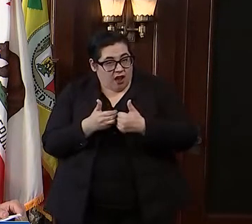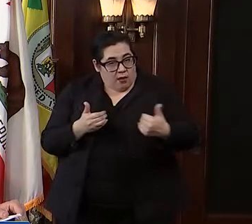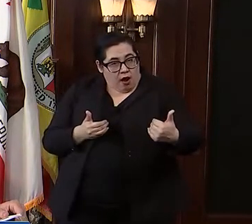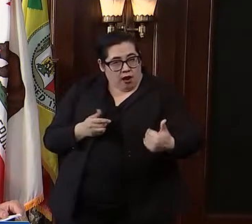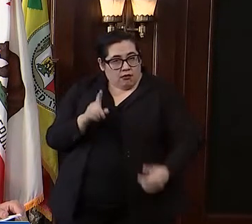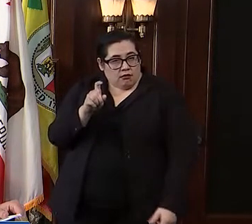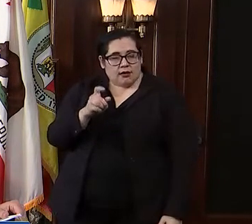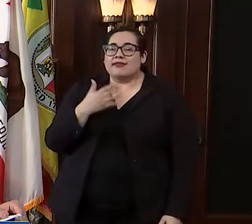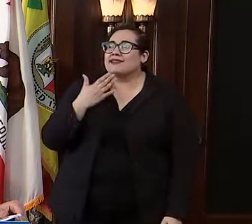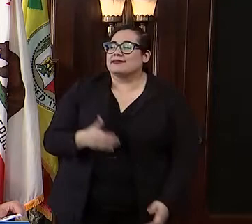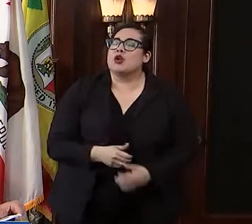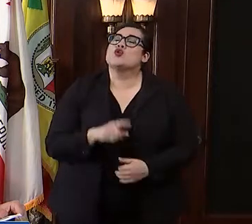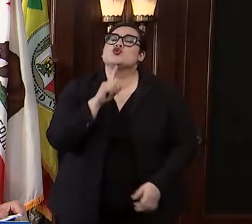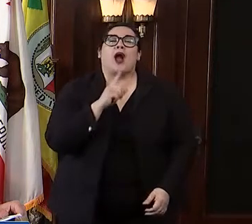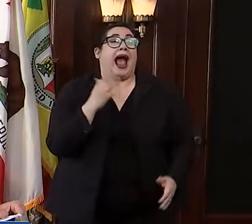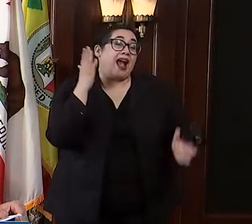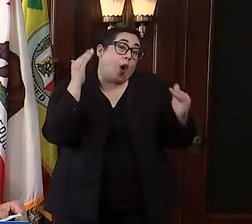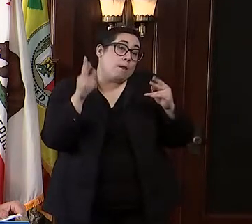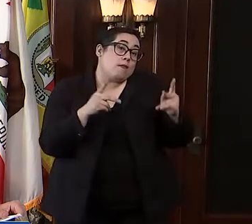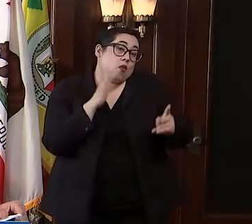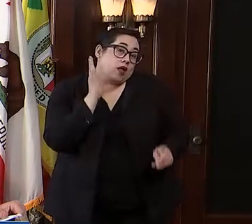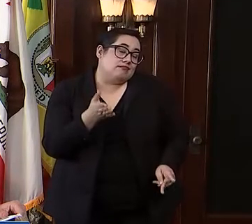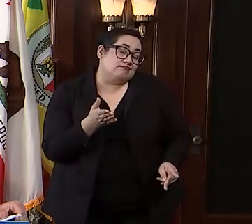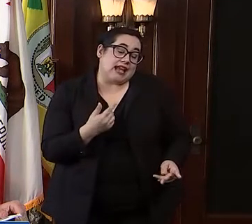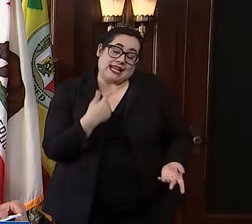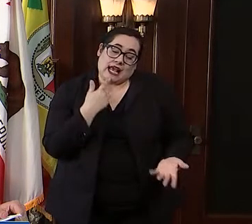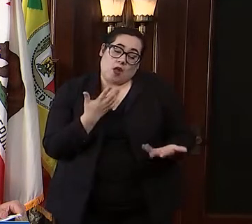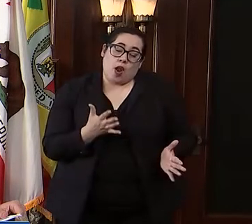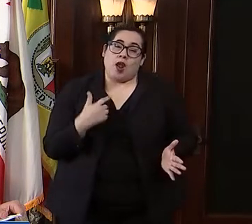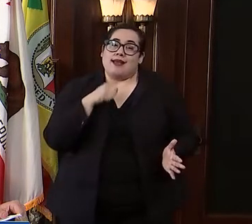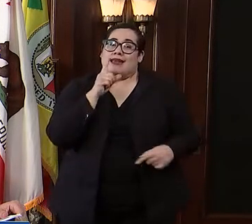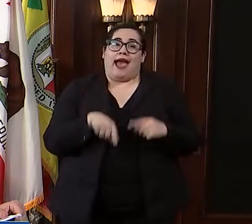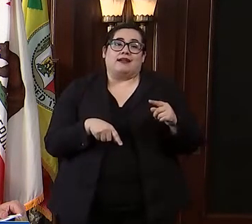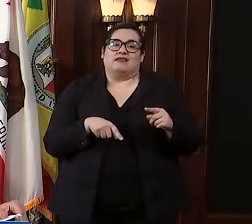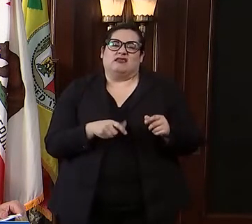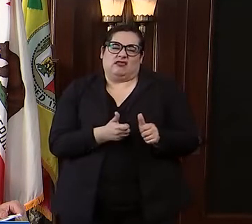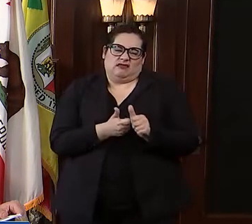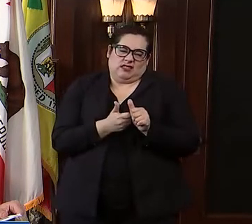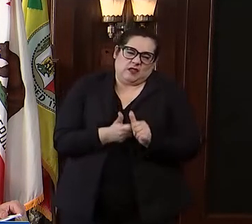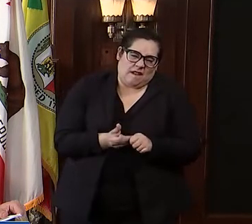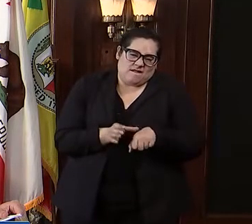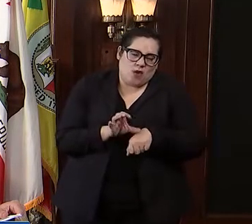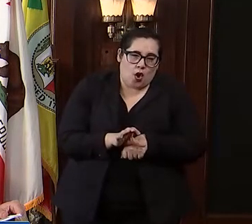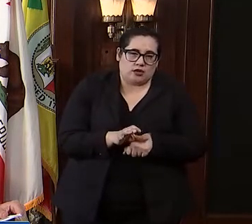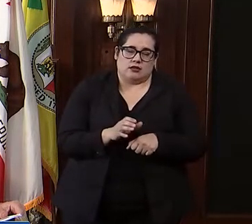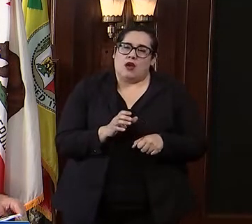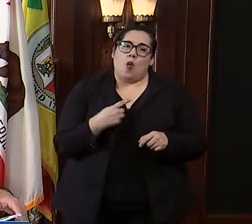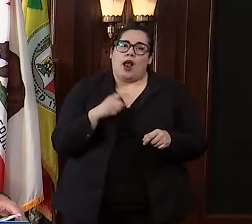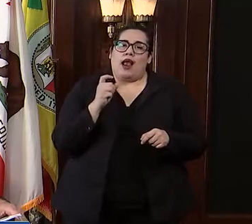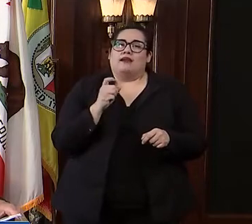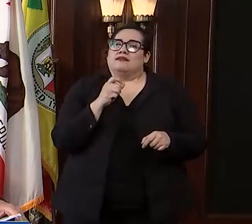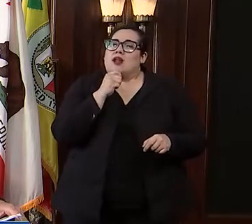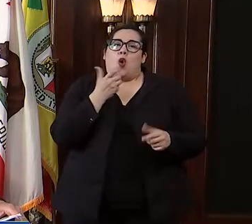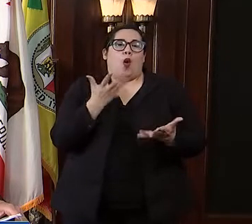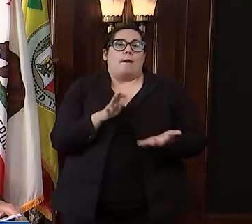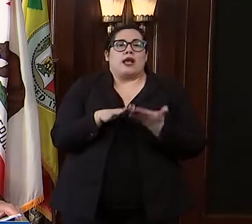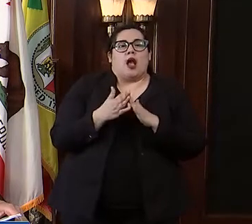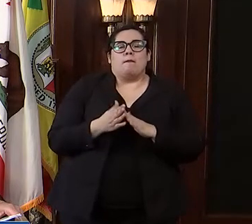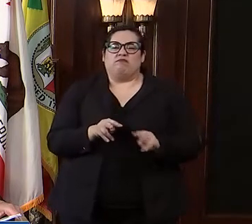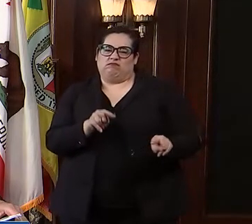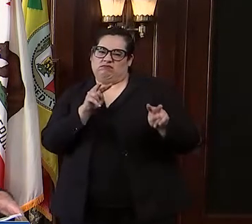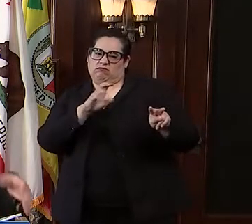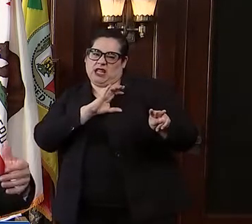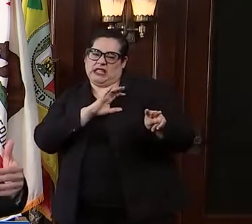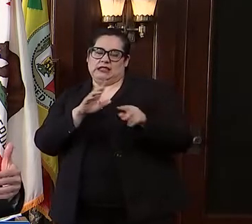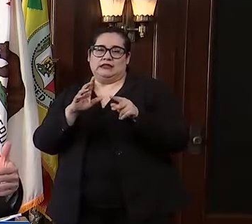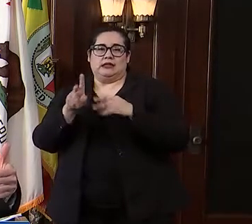you. Sure. I hope people will. As I said, we're not going to be able to just enforce our way out of this, nor do I think we should turn into any sort of police state to do